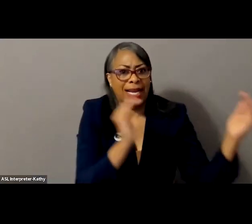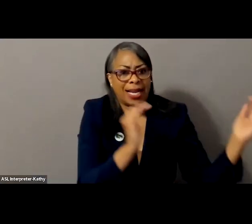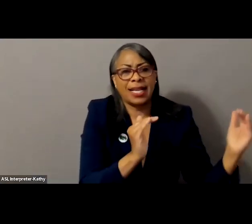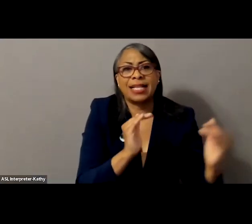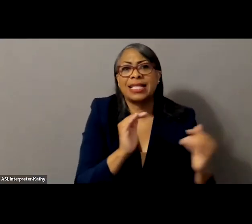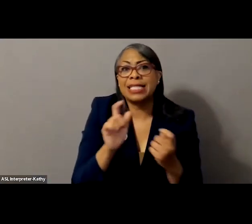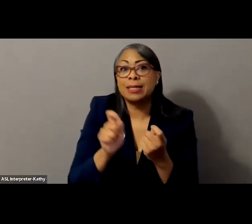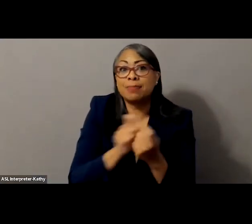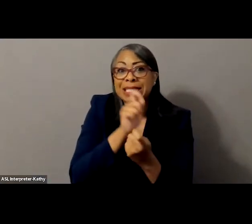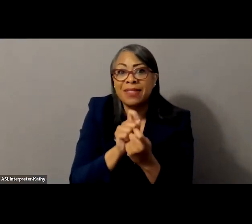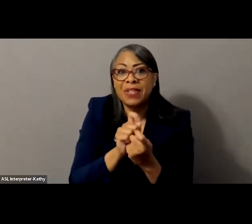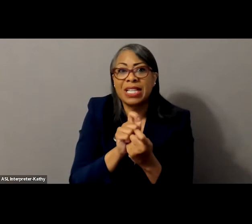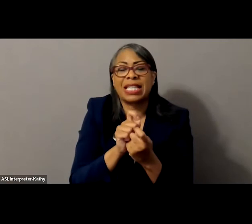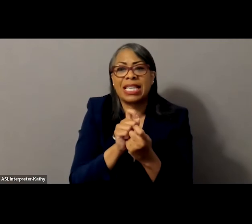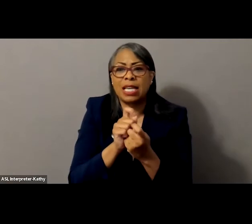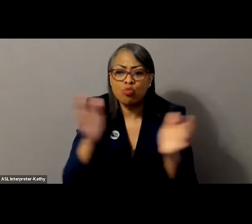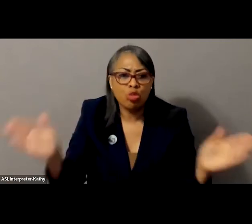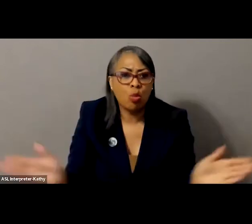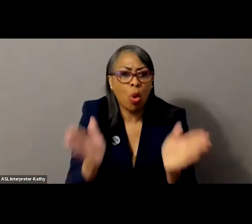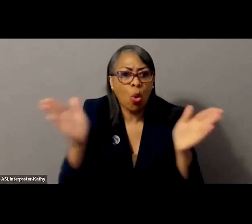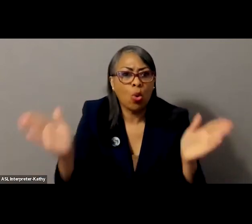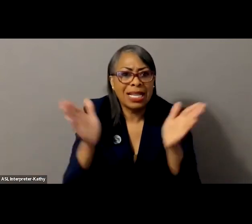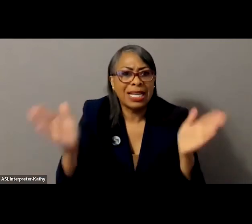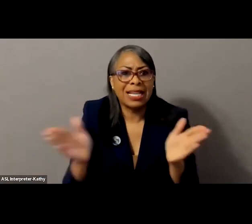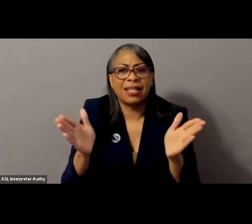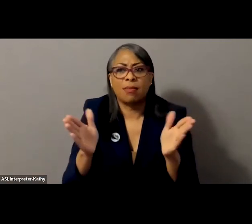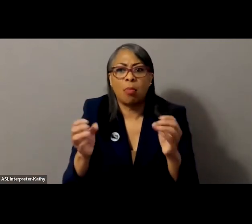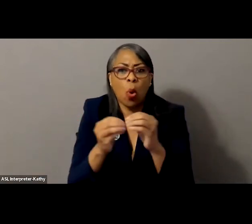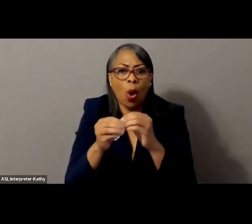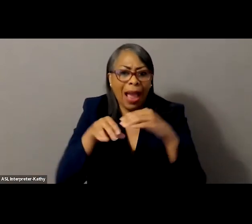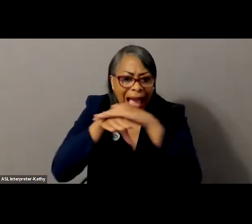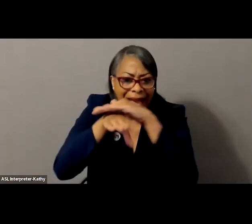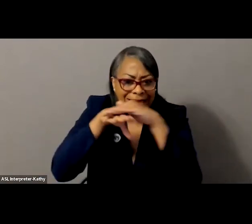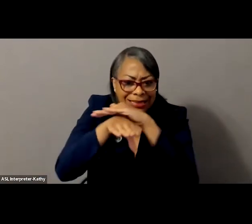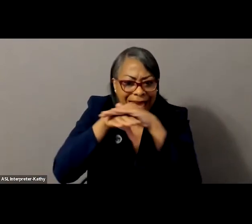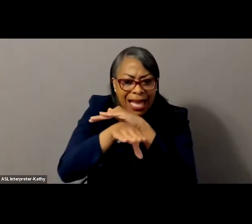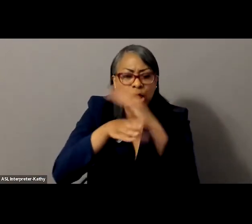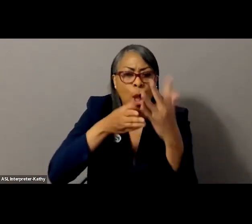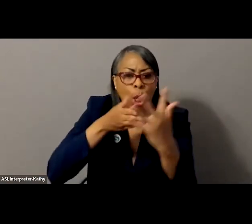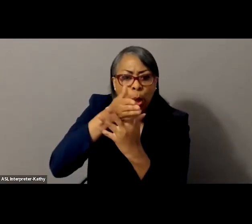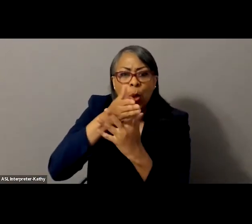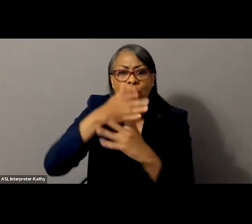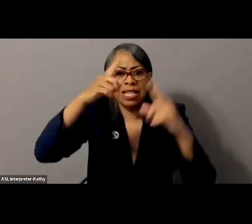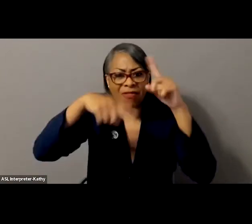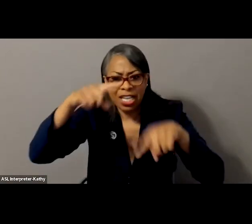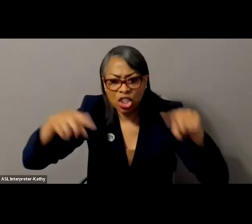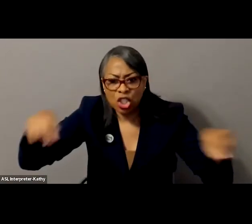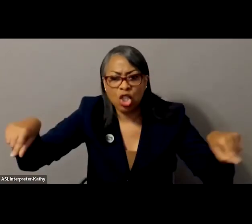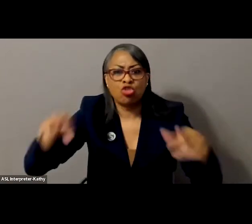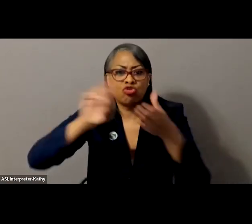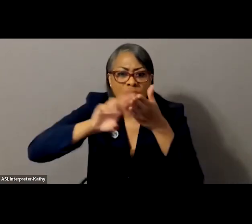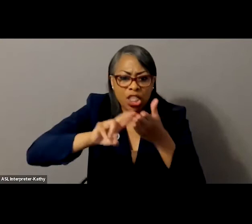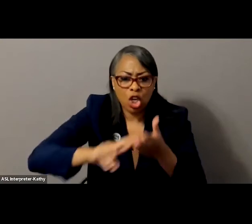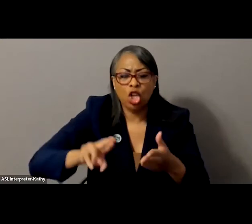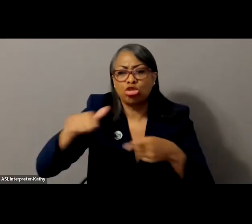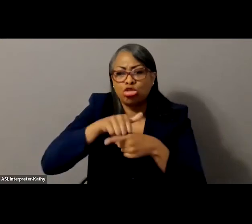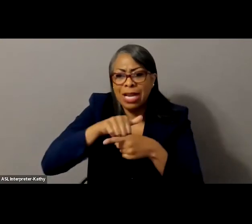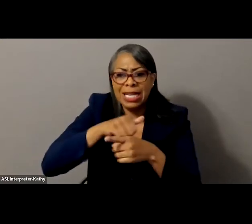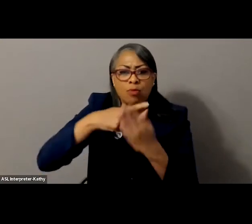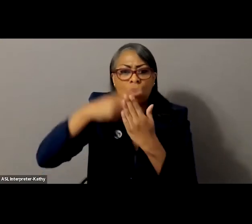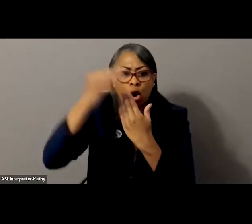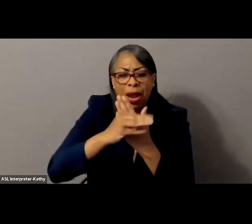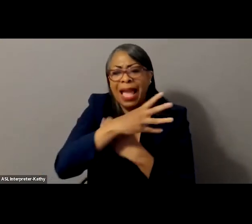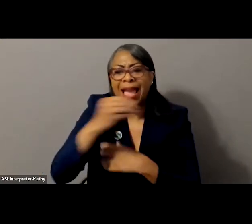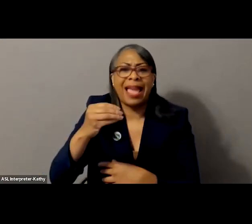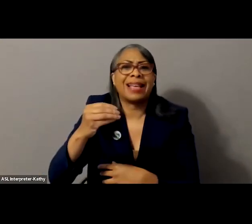I'm thinking of promoting greater access to enhance innovation through engaging diversity of researchers, training programs, NCS staff.